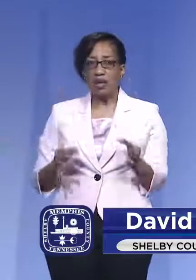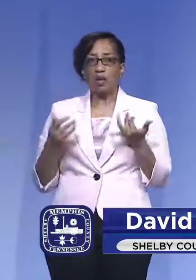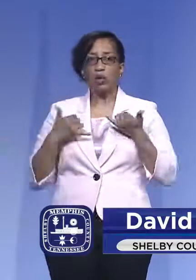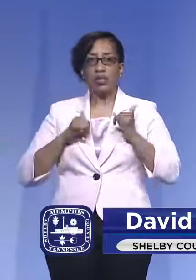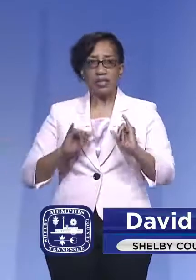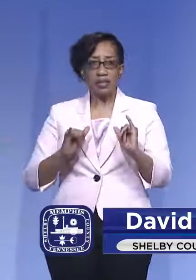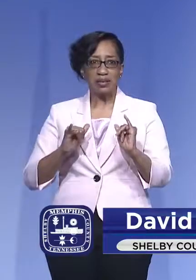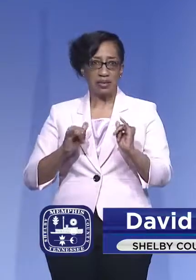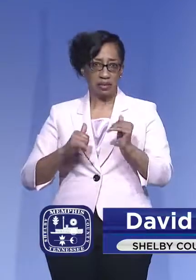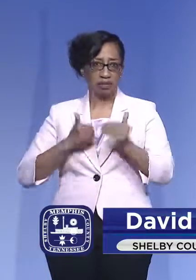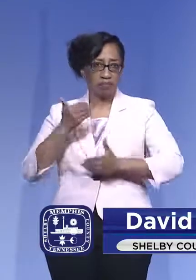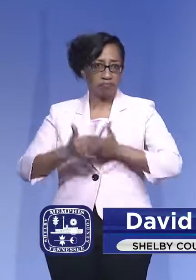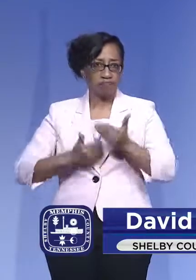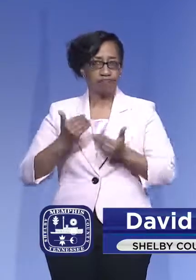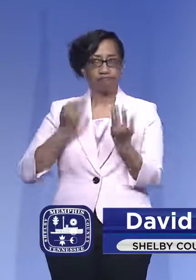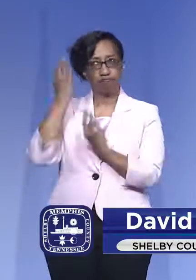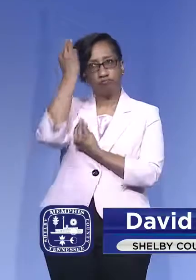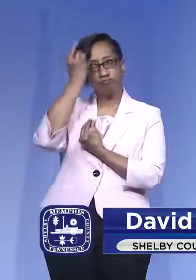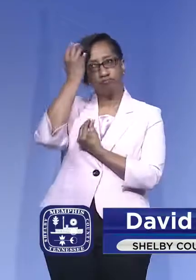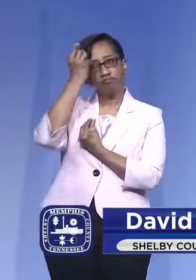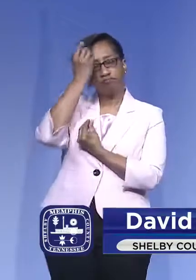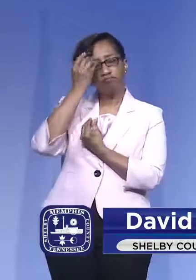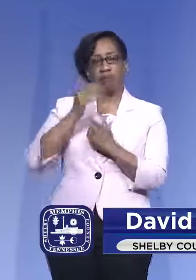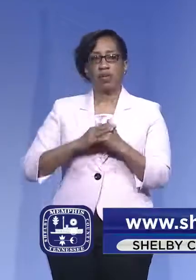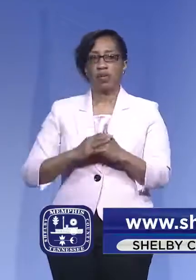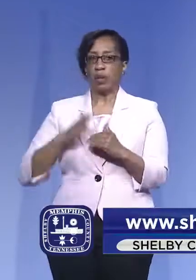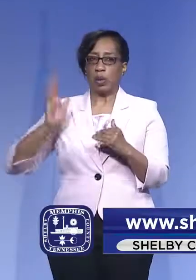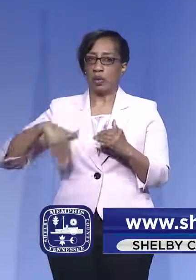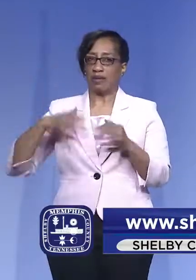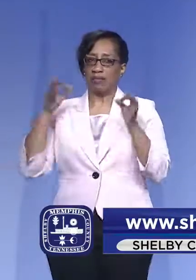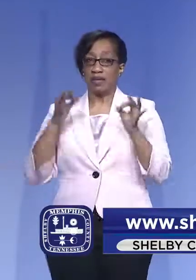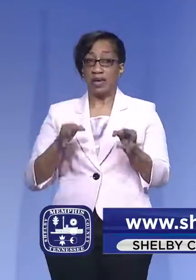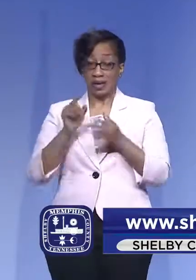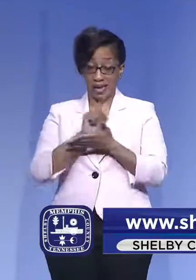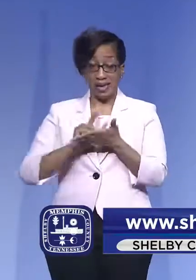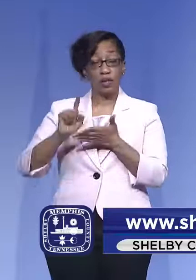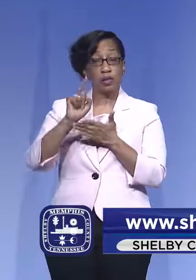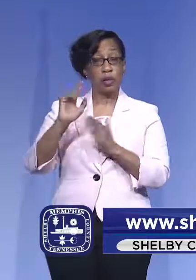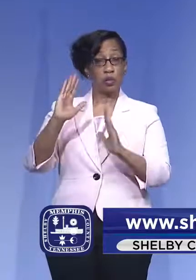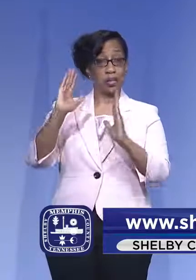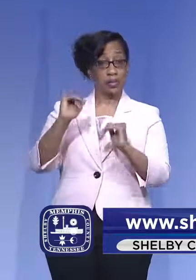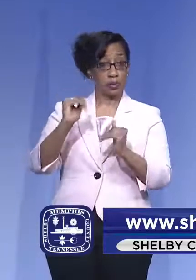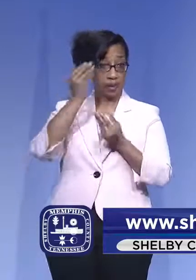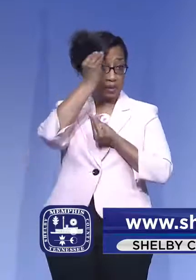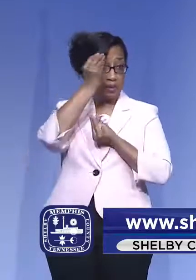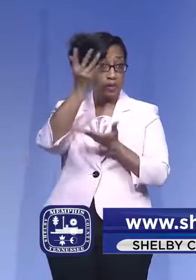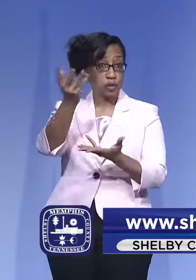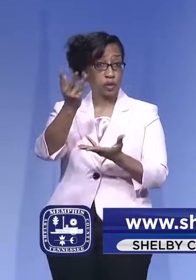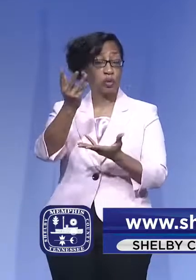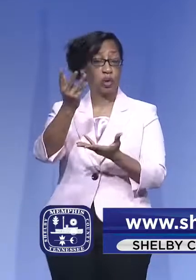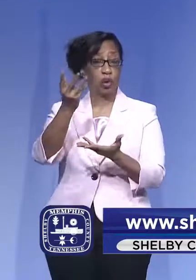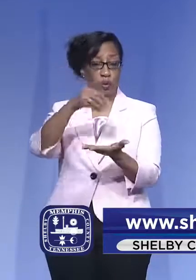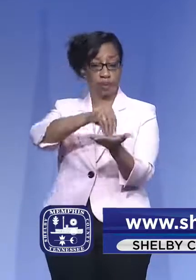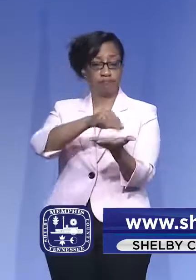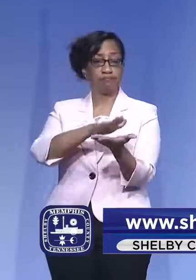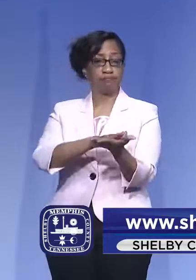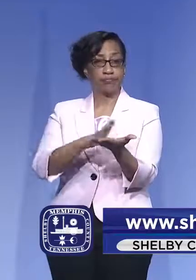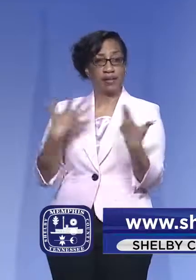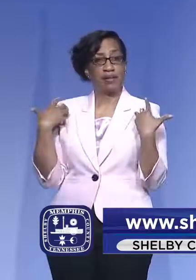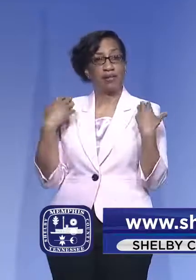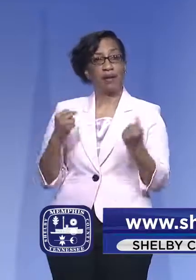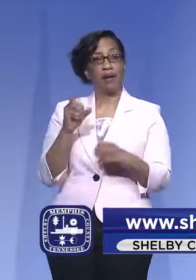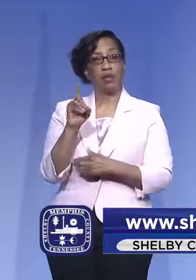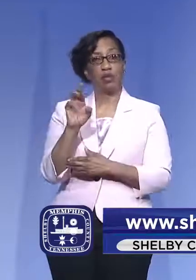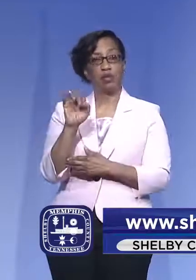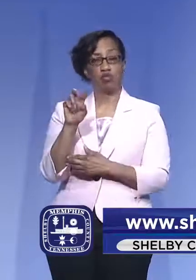under development. So we expect to be able to tell you next week what that's going to say, but certainly